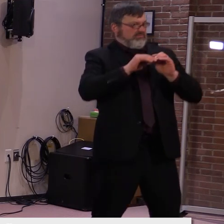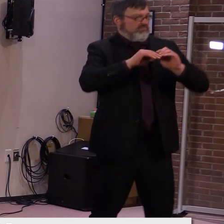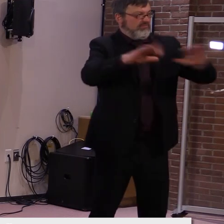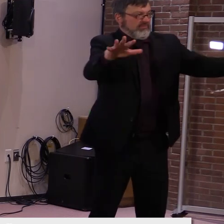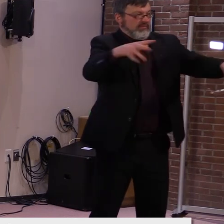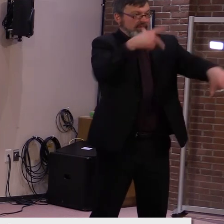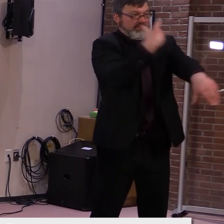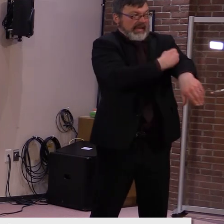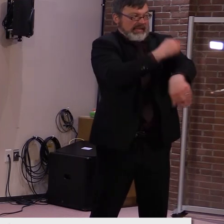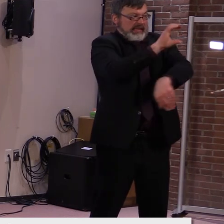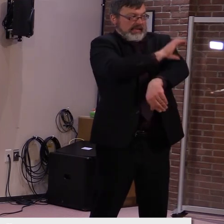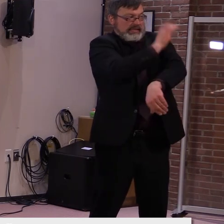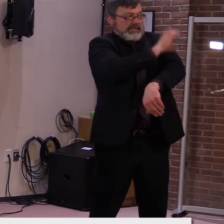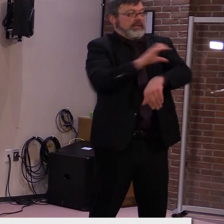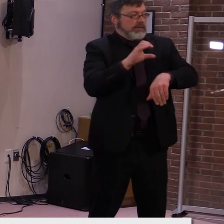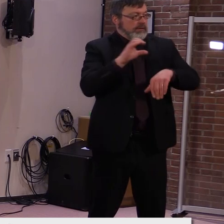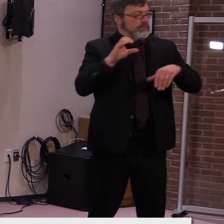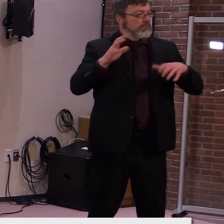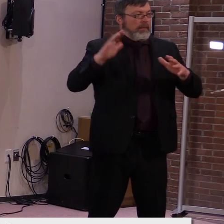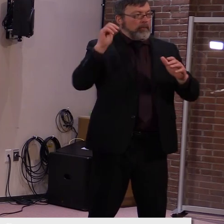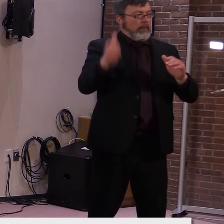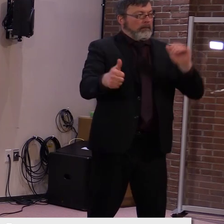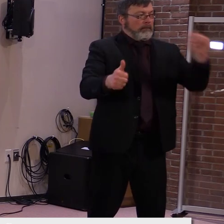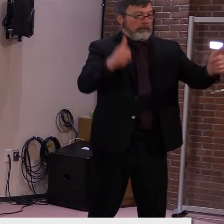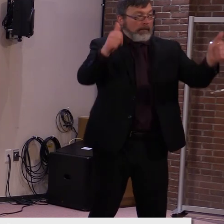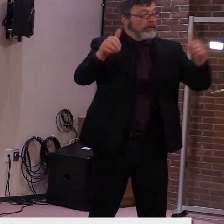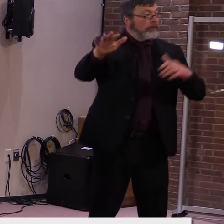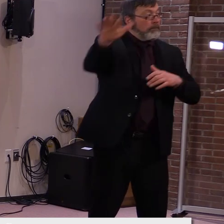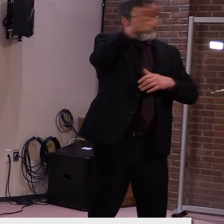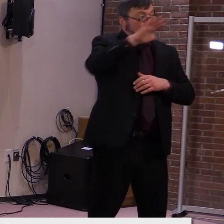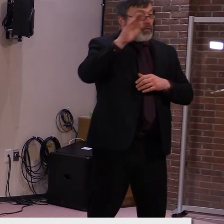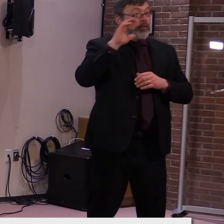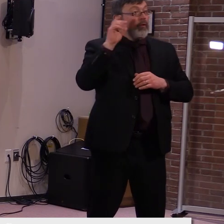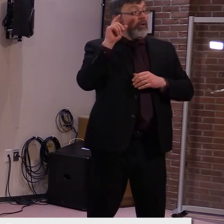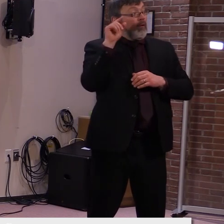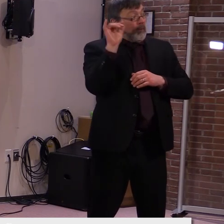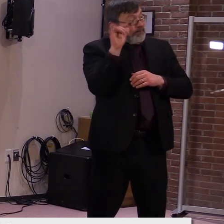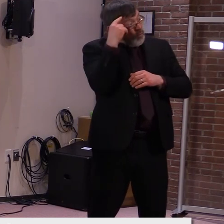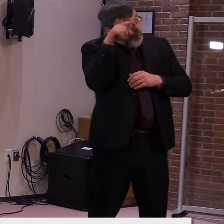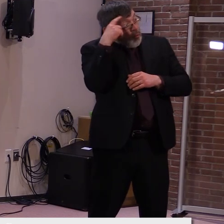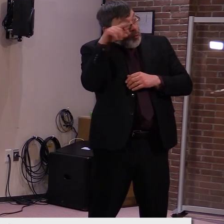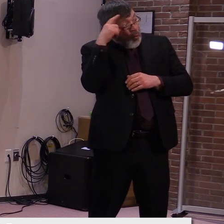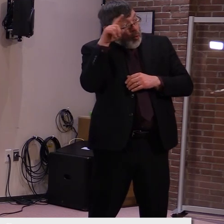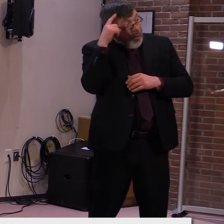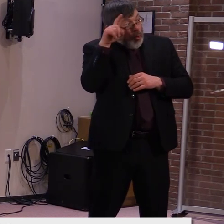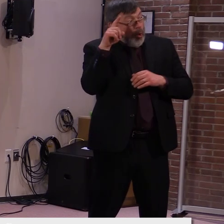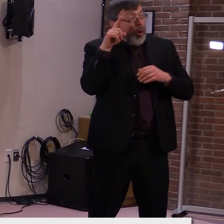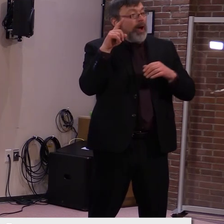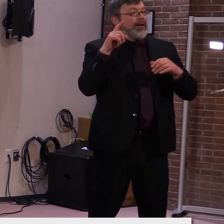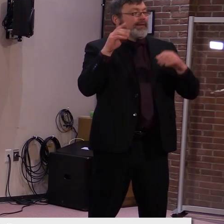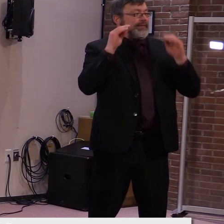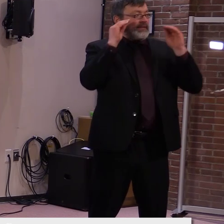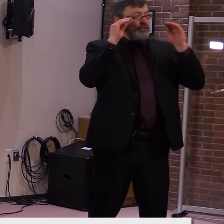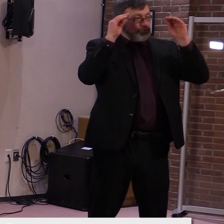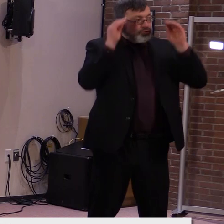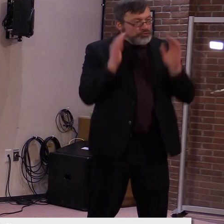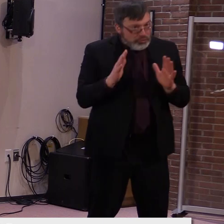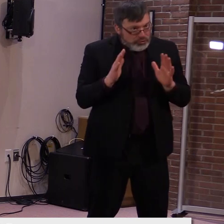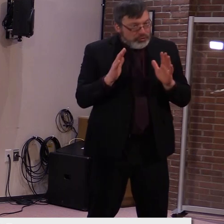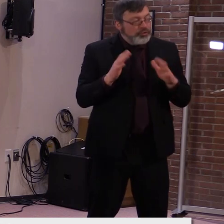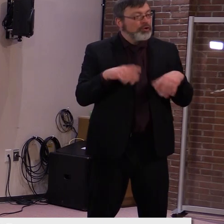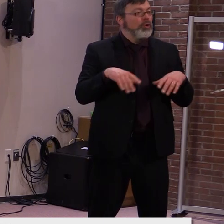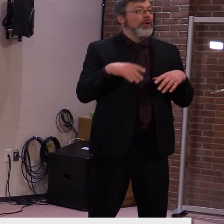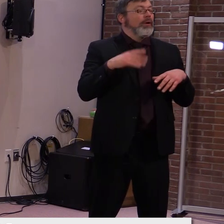assist with this effort. Teachers and school staff who wish to be vaccinated at the school-designated vaccine